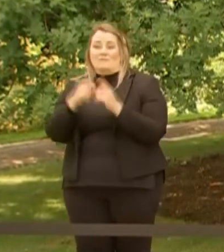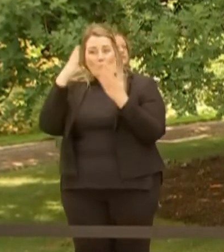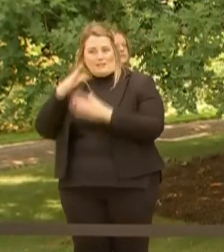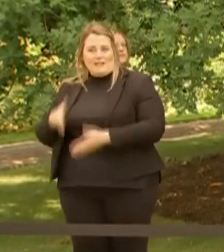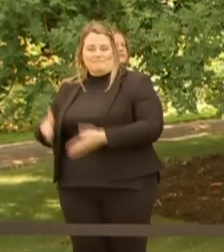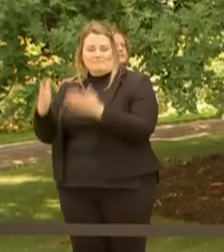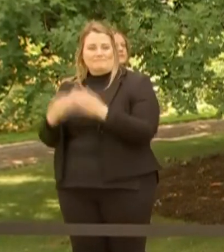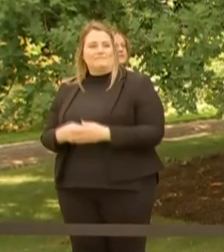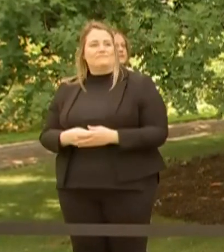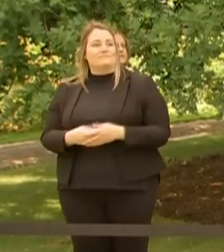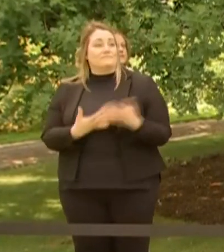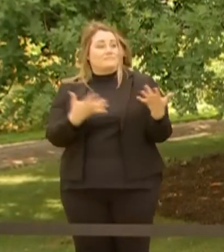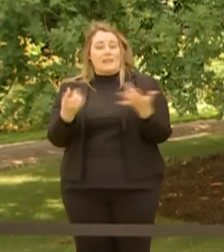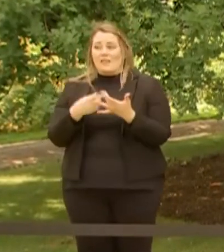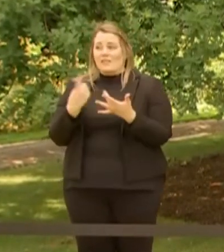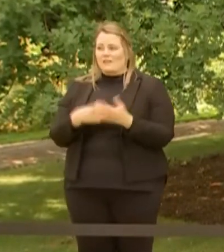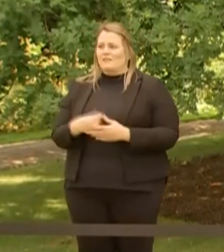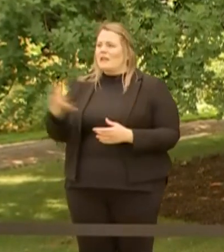Any other issues, guys?